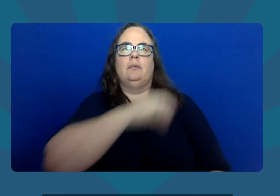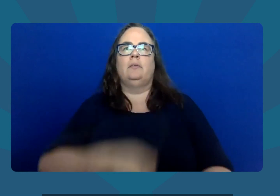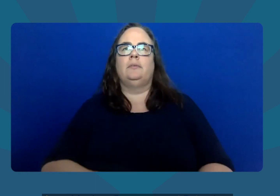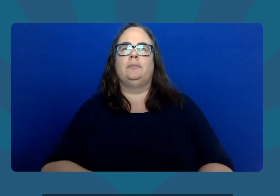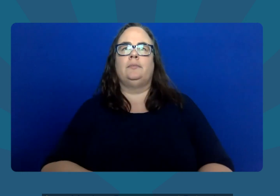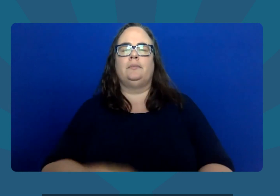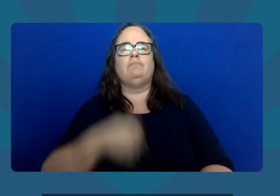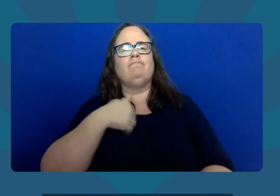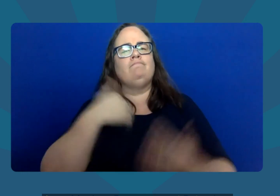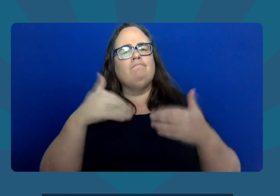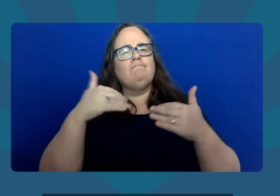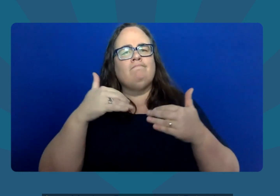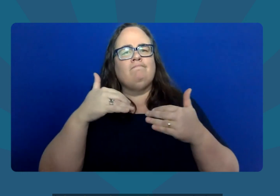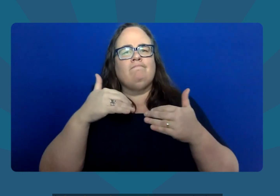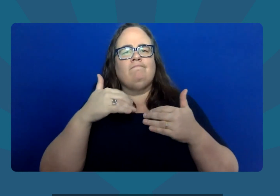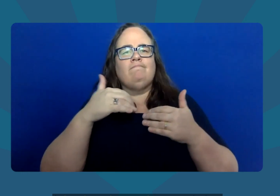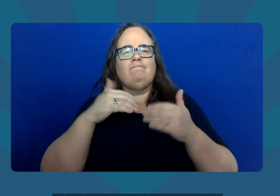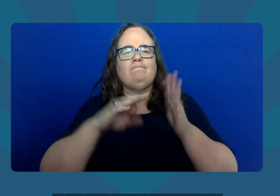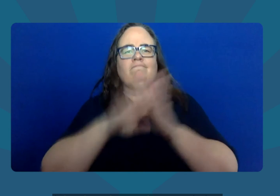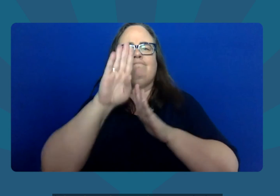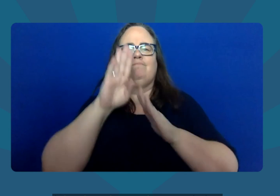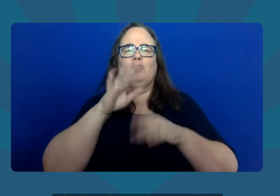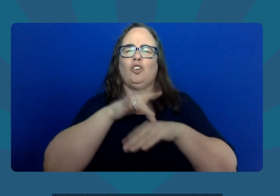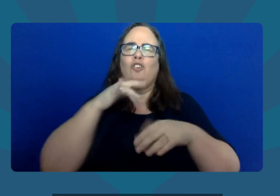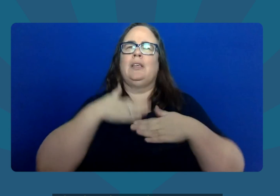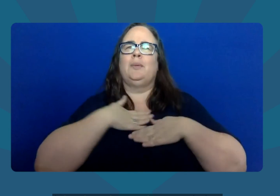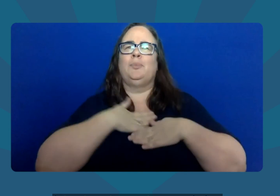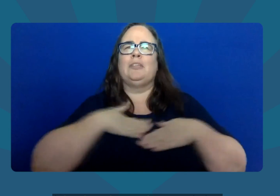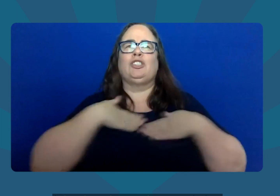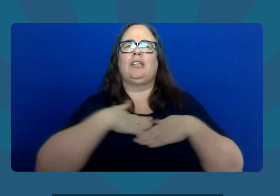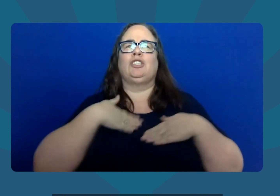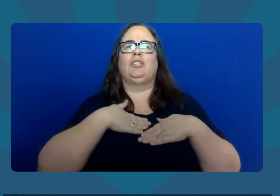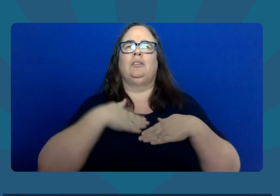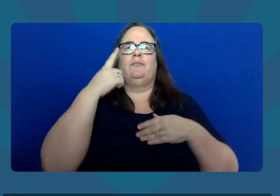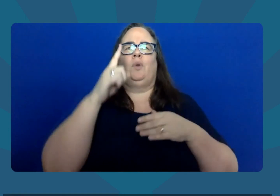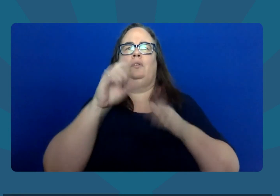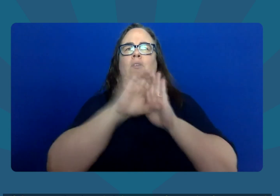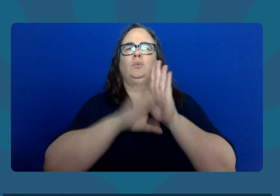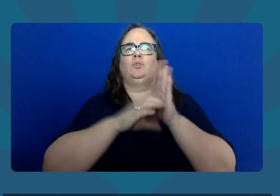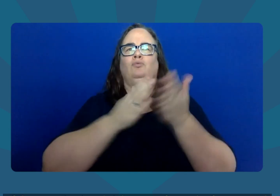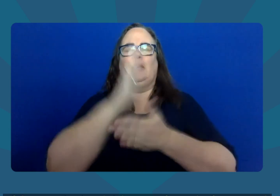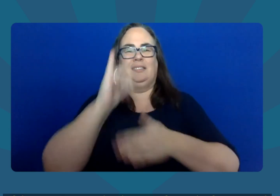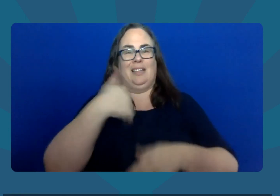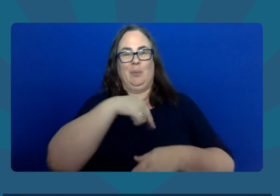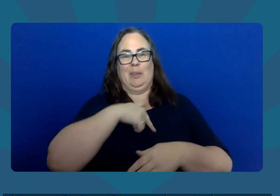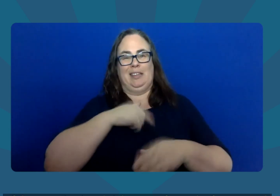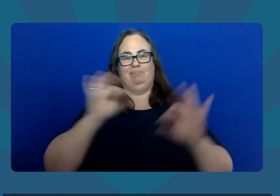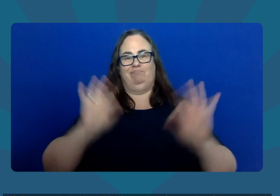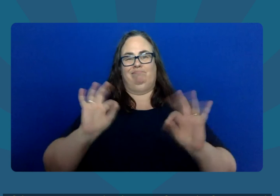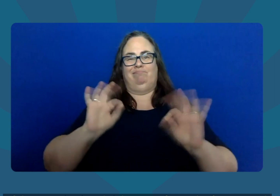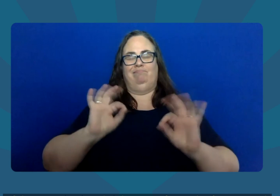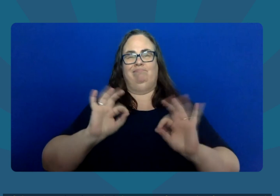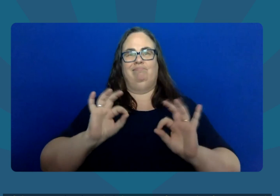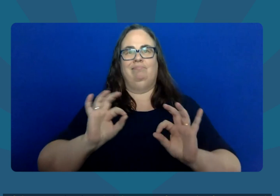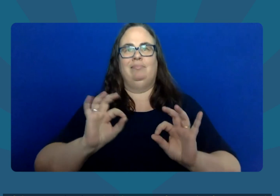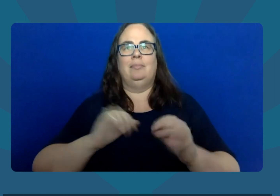and Palestine, I developed an early appreciation of the constitutional rights we often